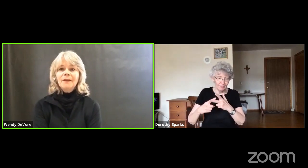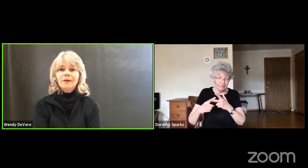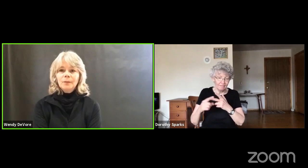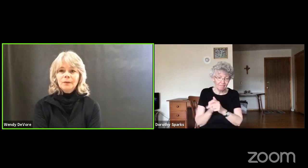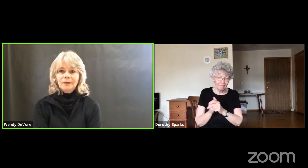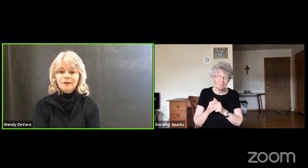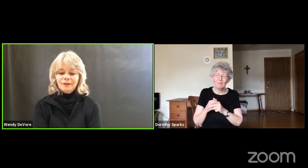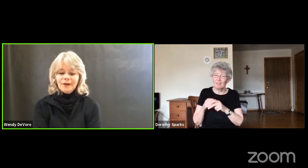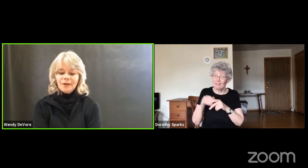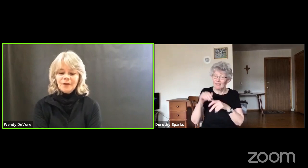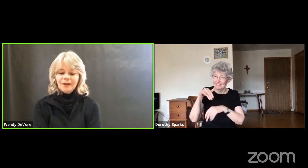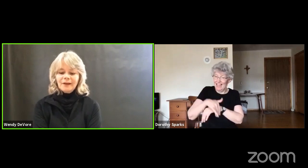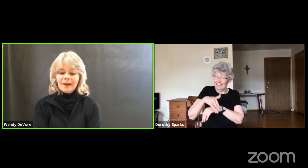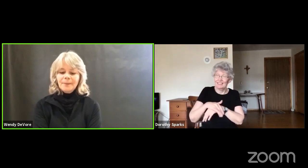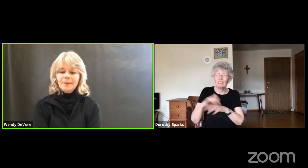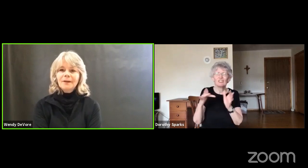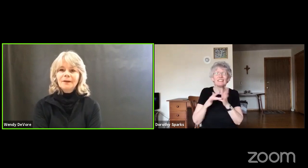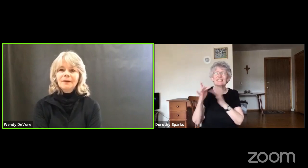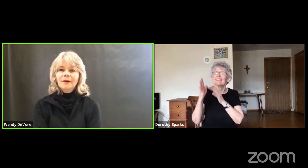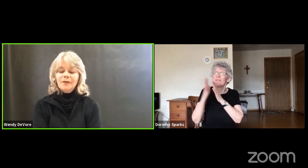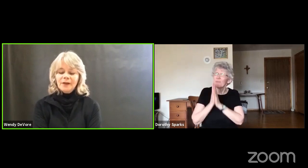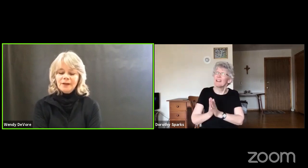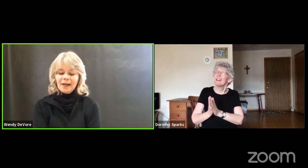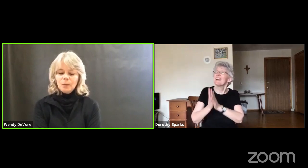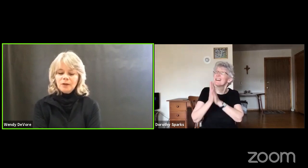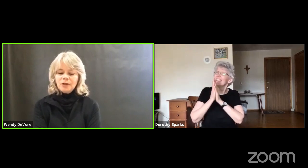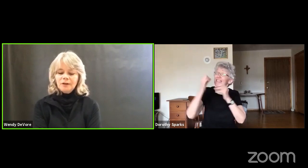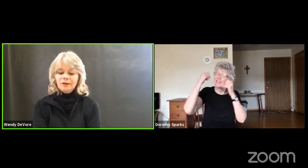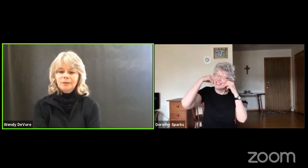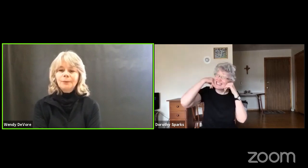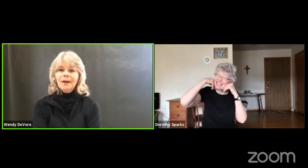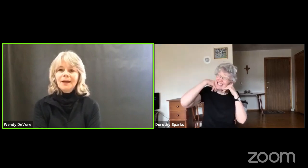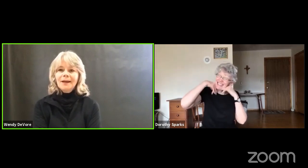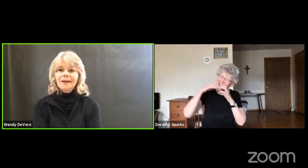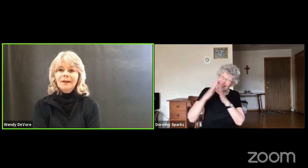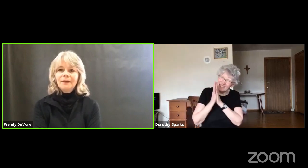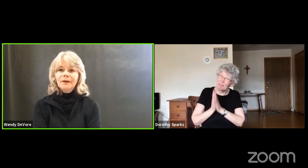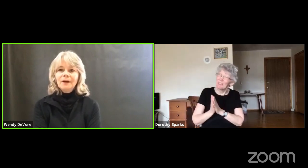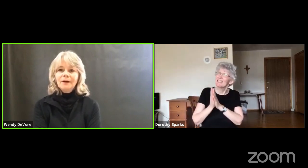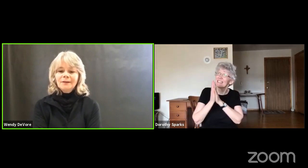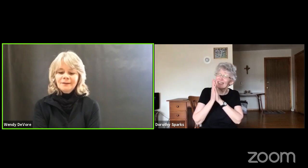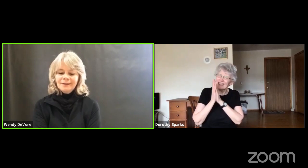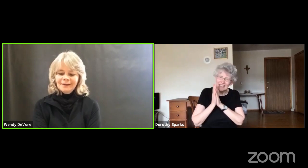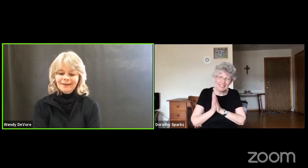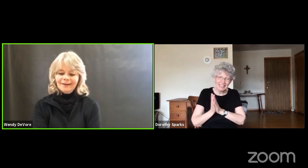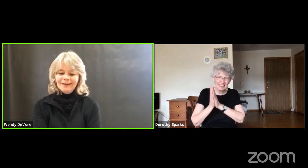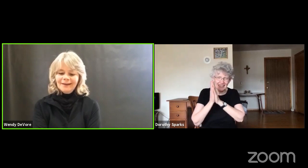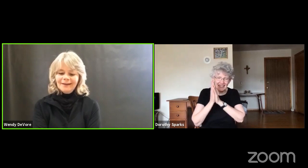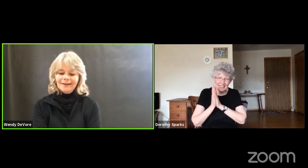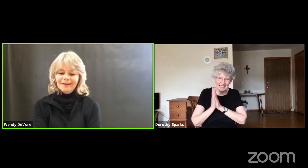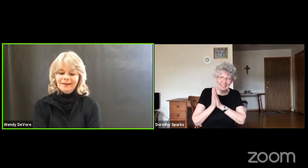And then there's the other example of the night when Jesus prayed in the garden